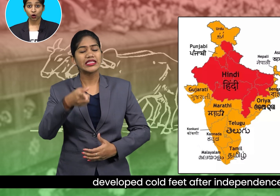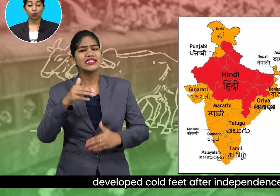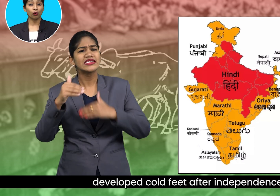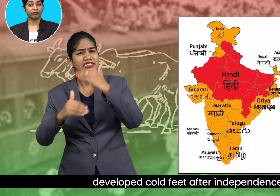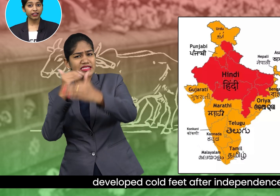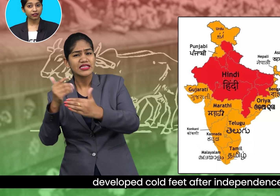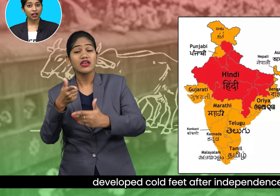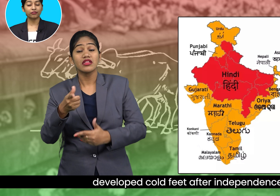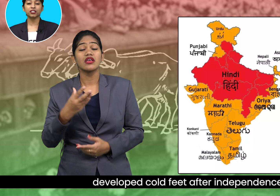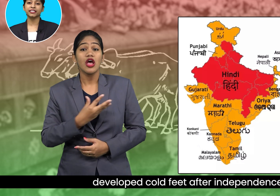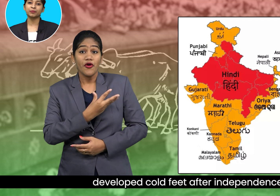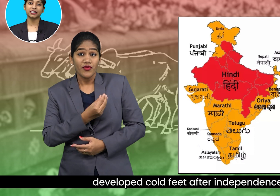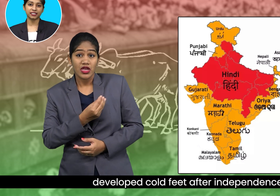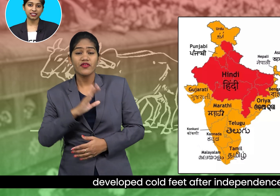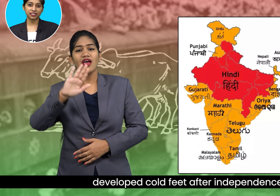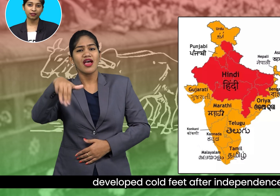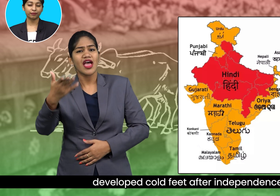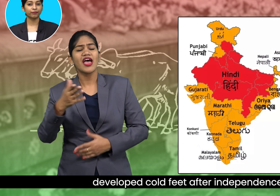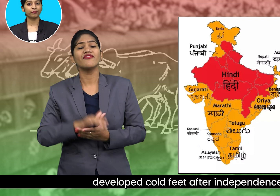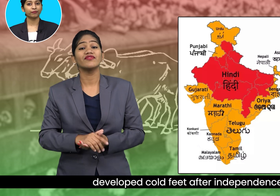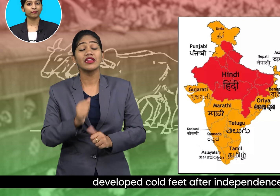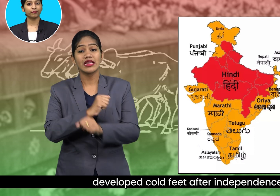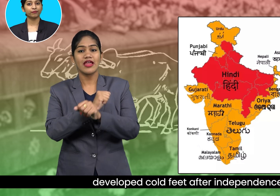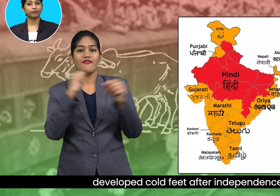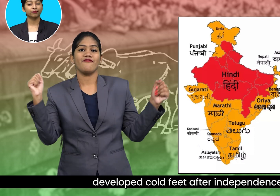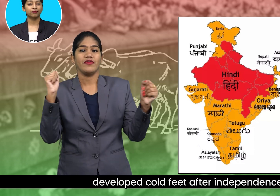developed cold feet after independence.